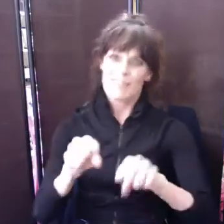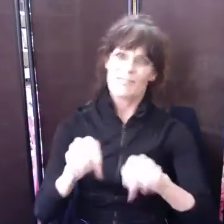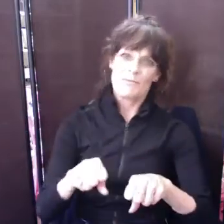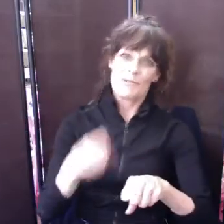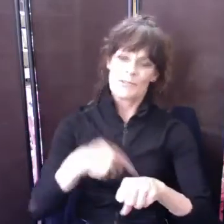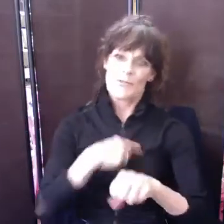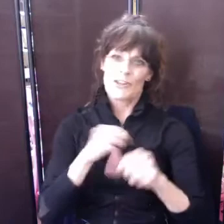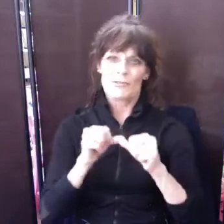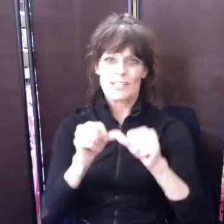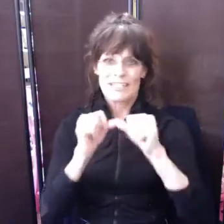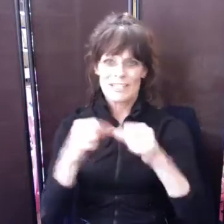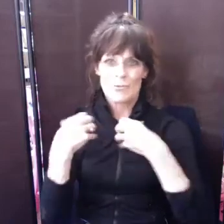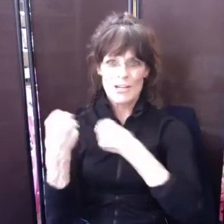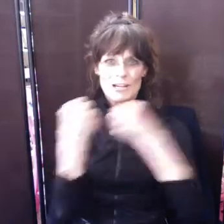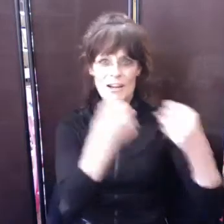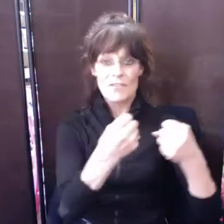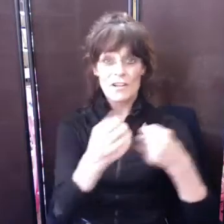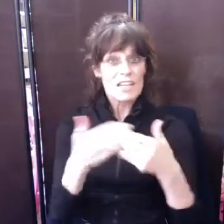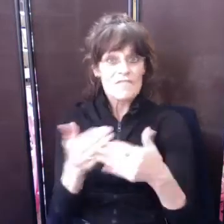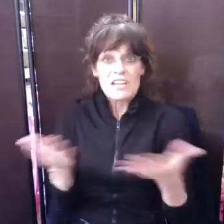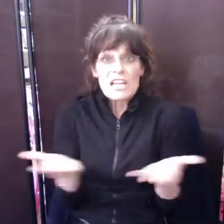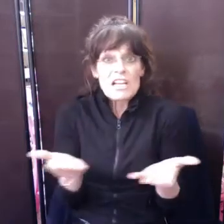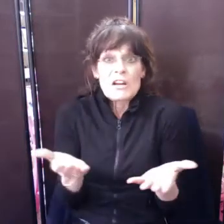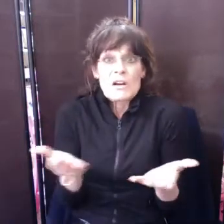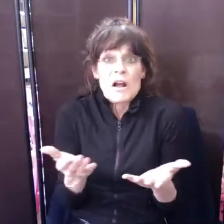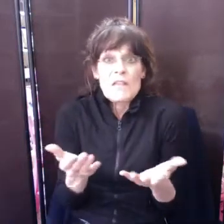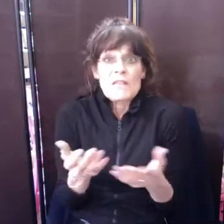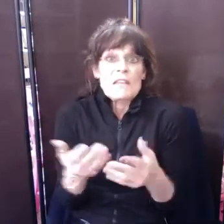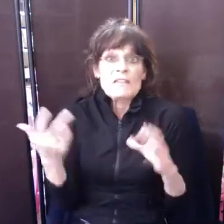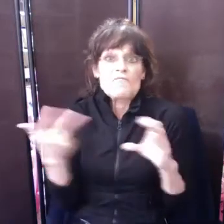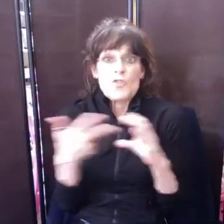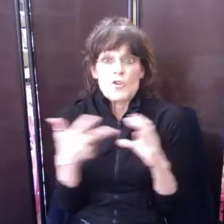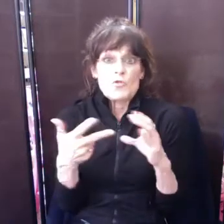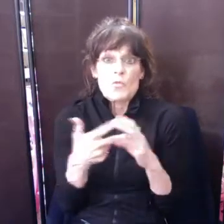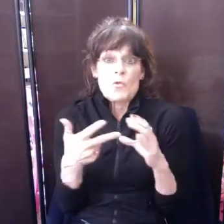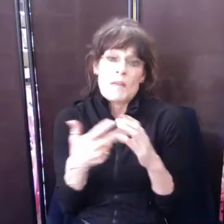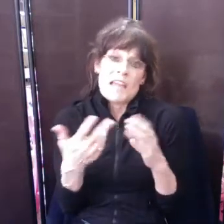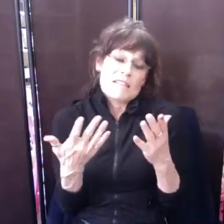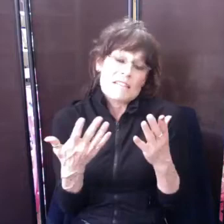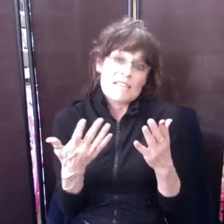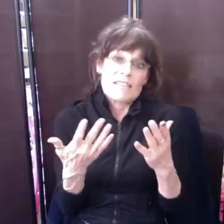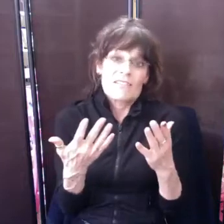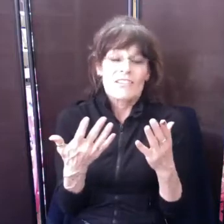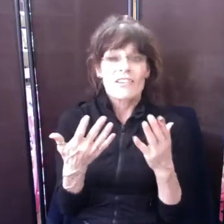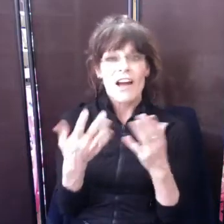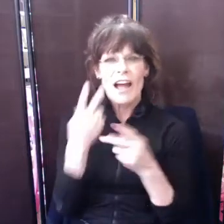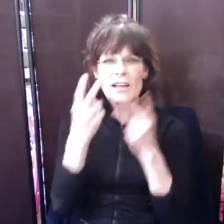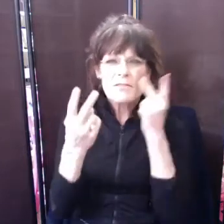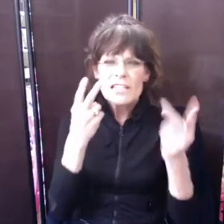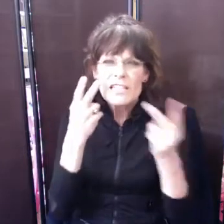our recovery, even on this very virtual basis. But, I have seen numerous newcomers in